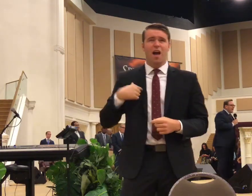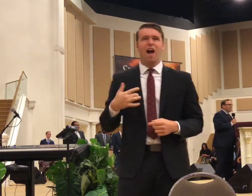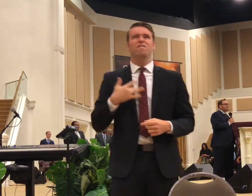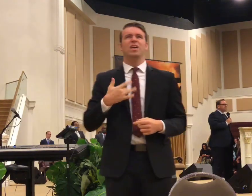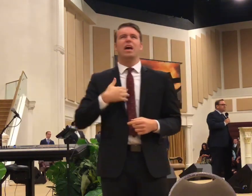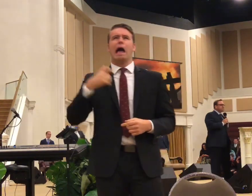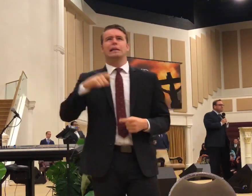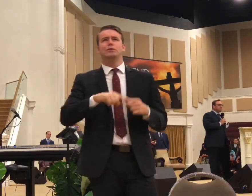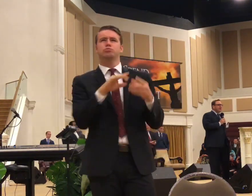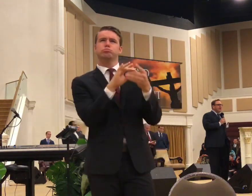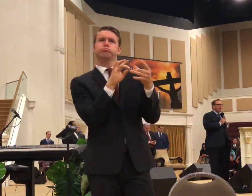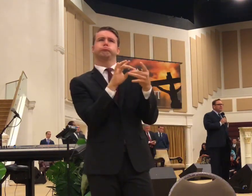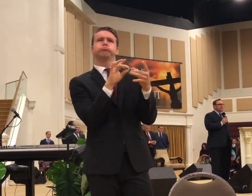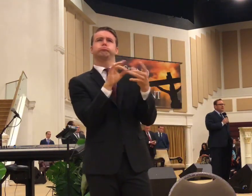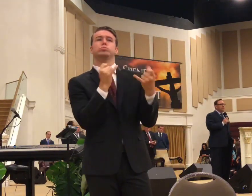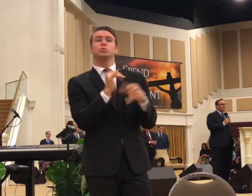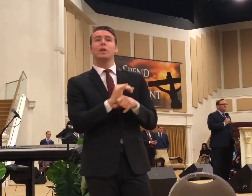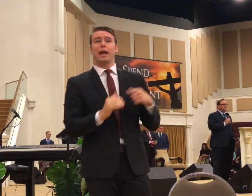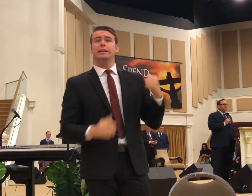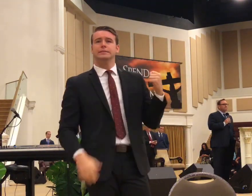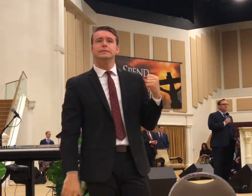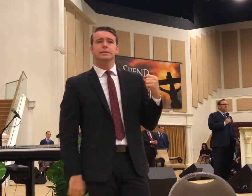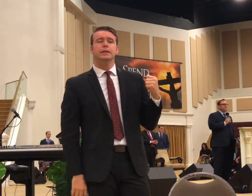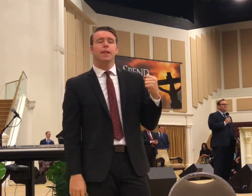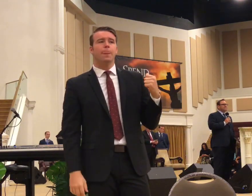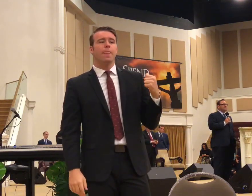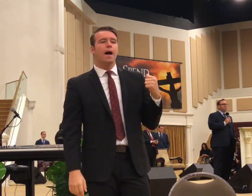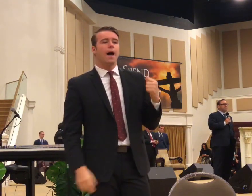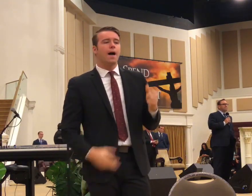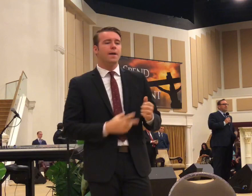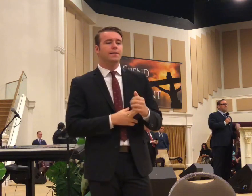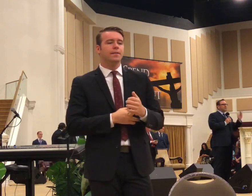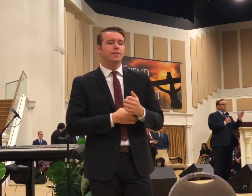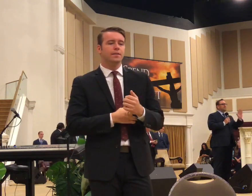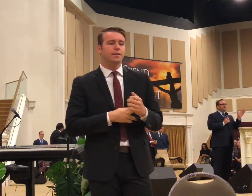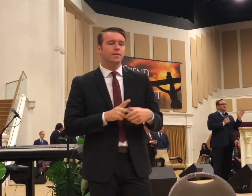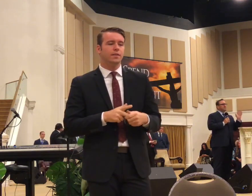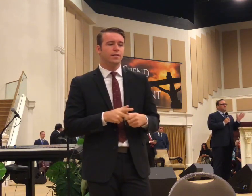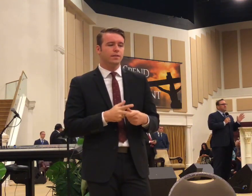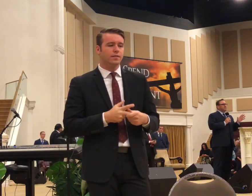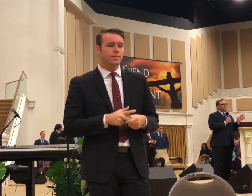here tonight. And if it's